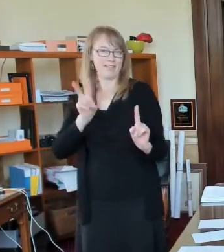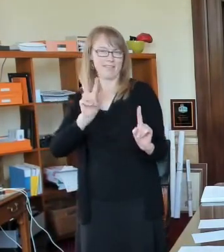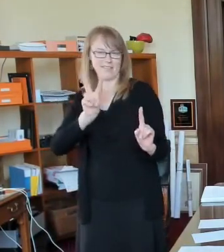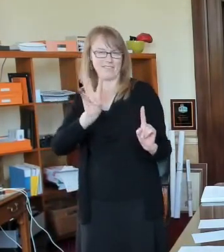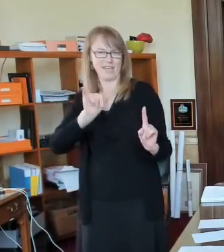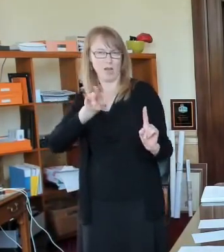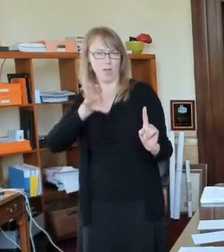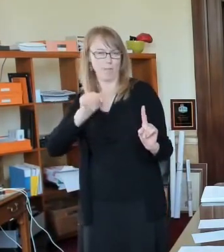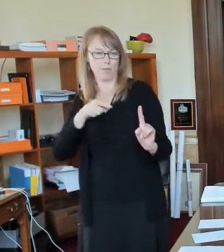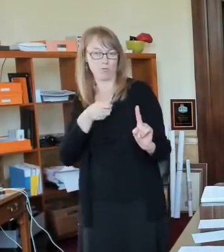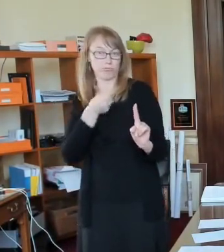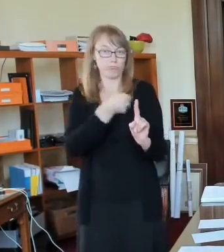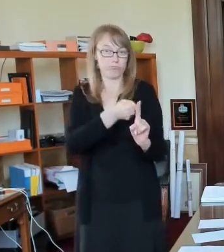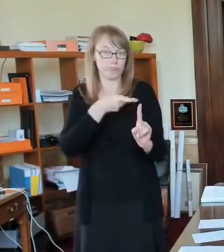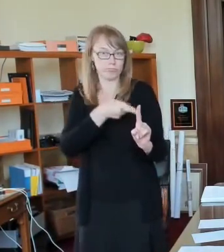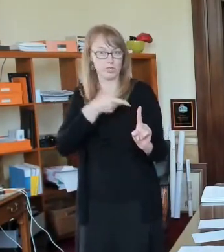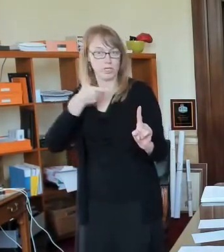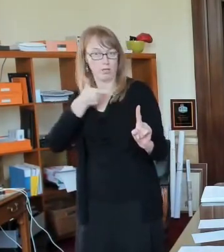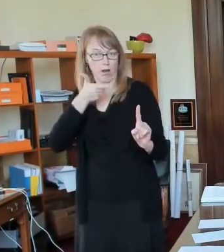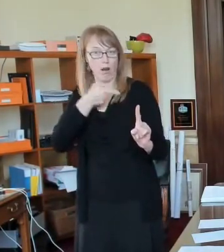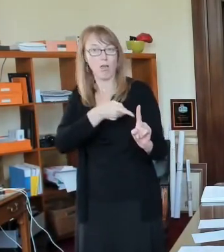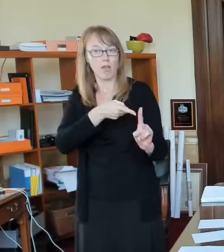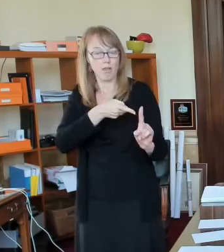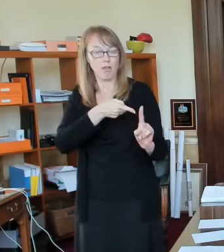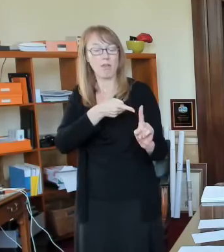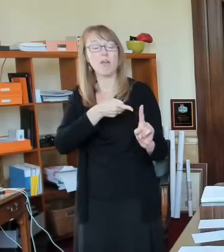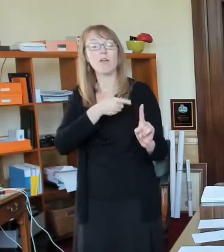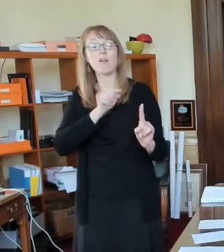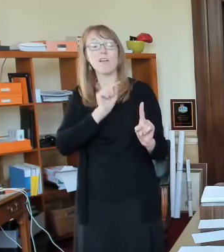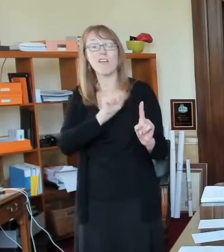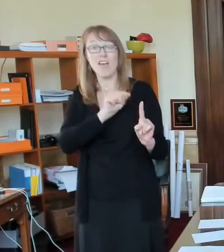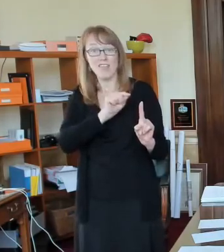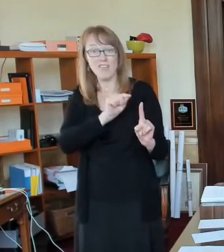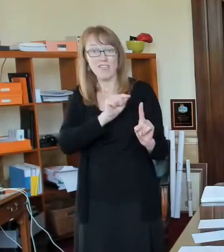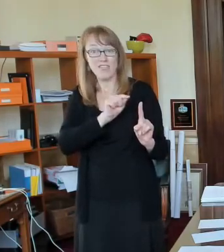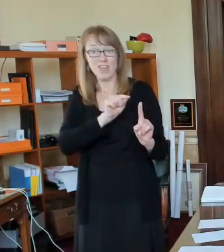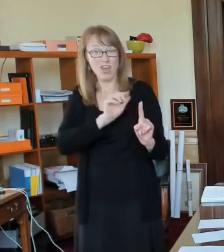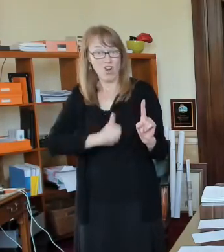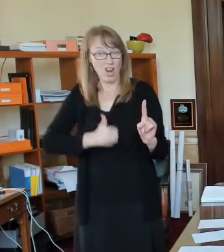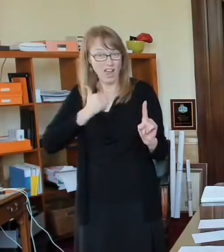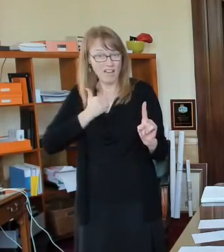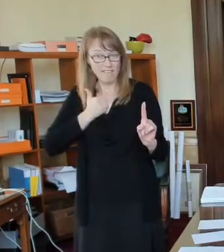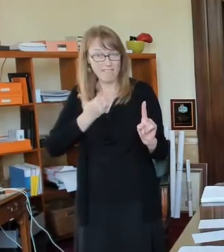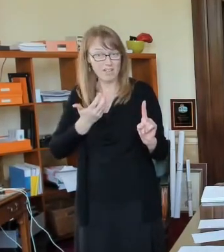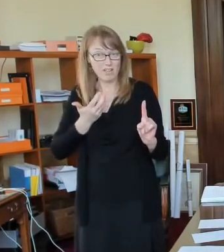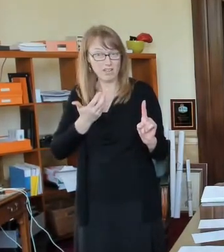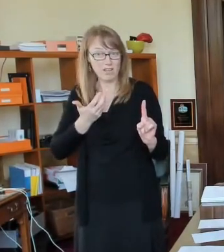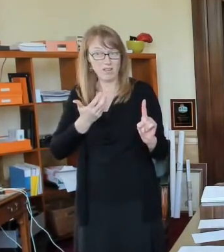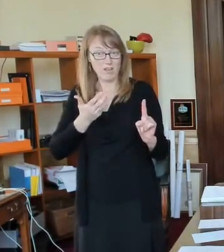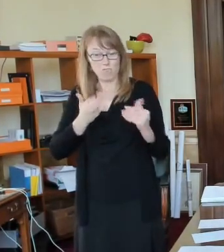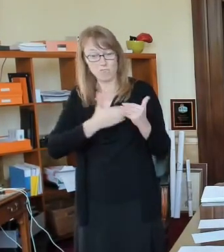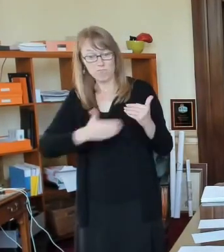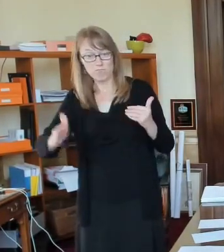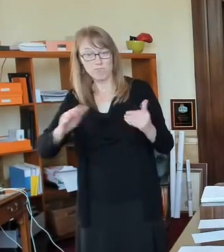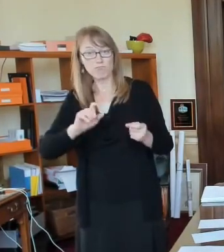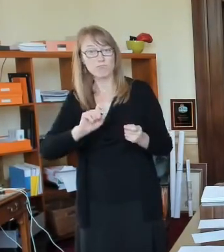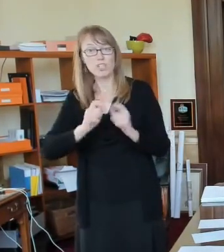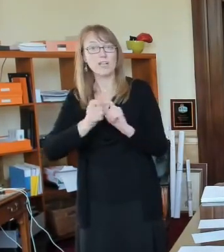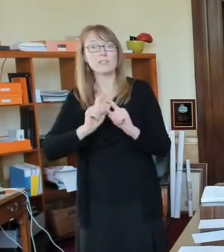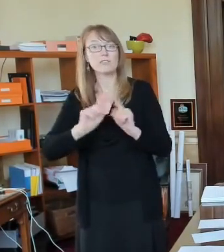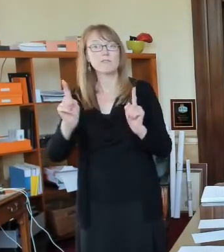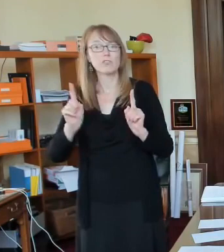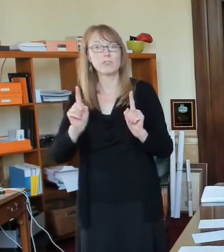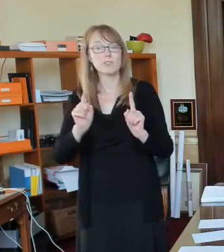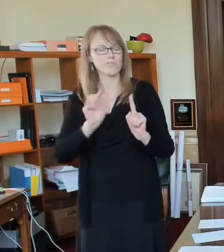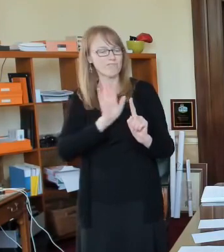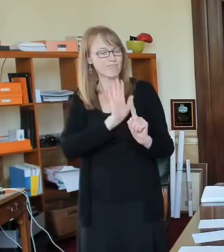entire family and friend group. Their lives will never be the same either. You